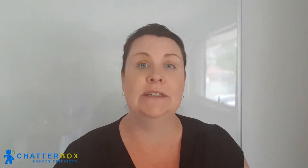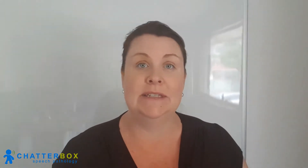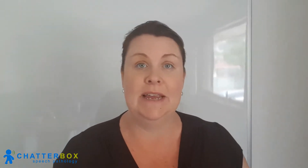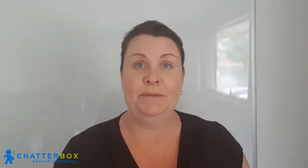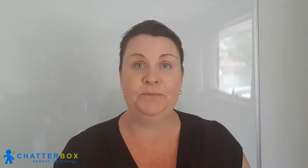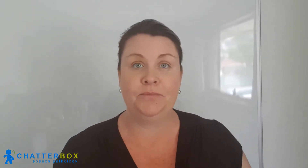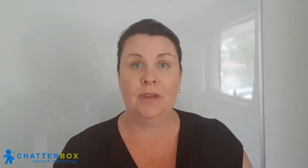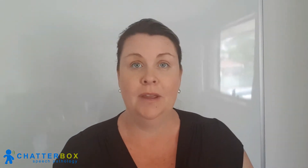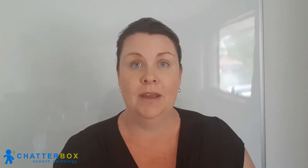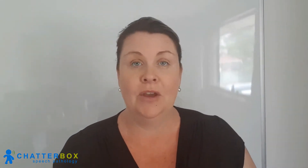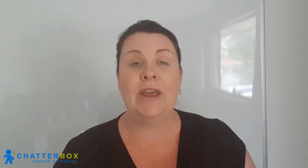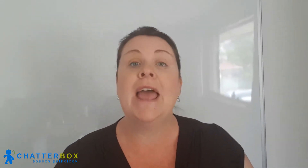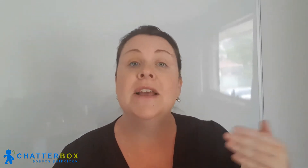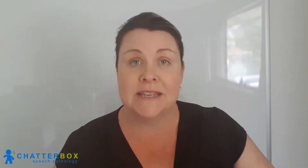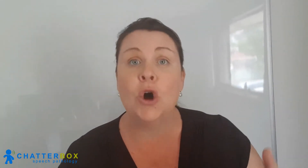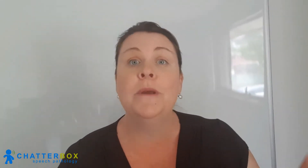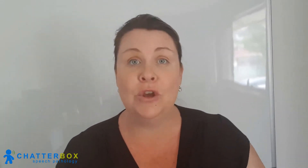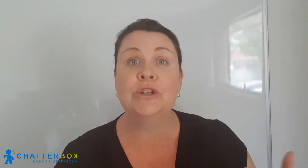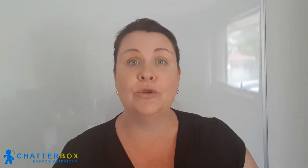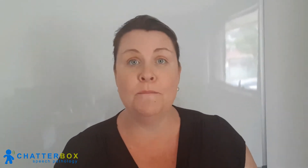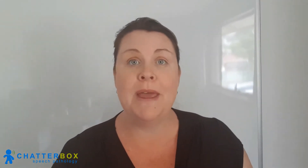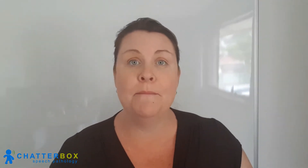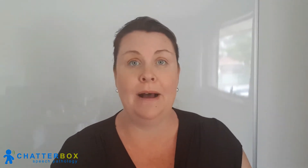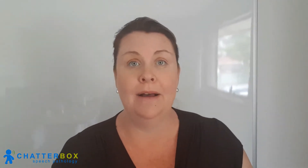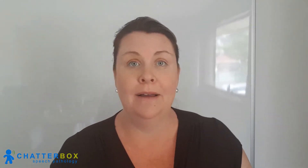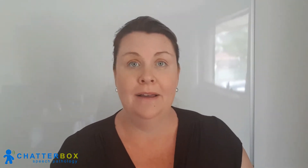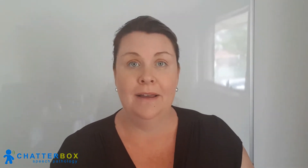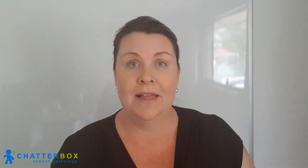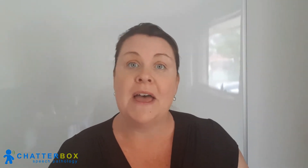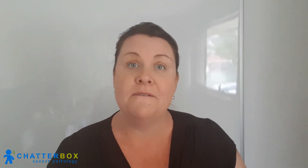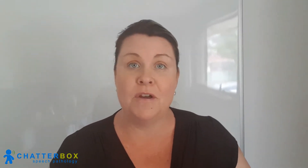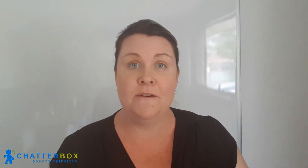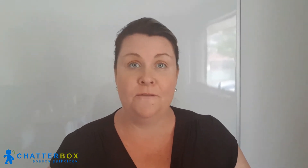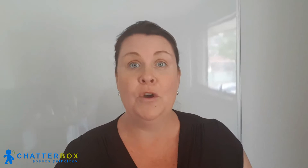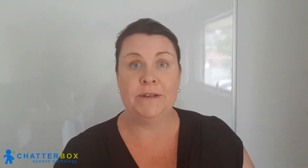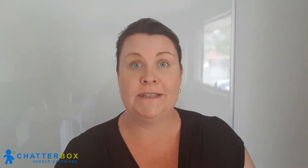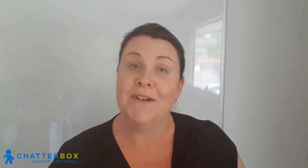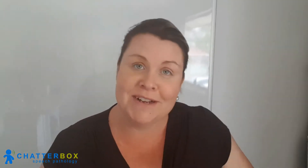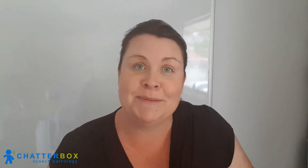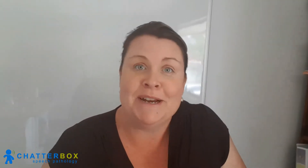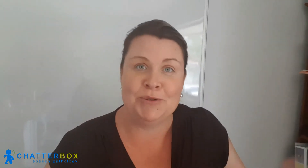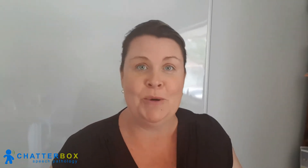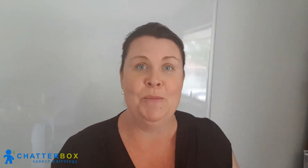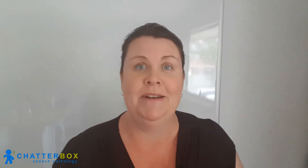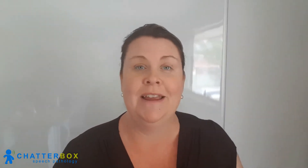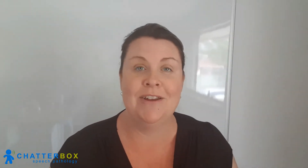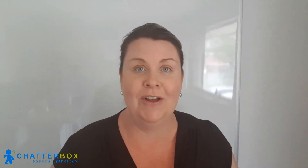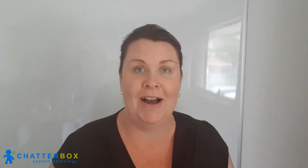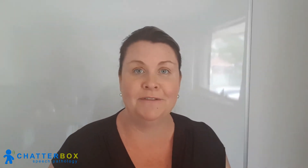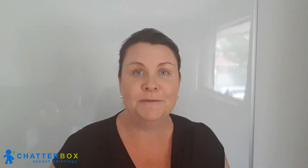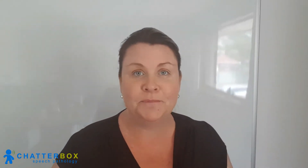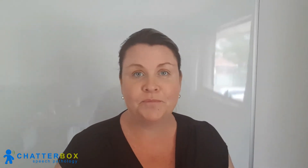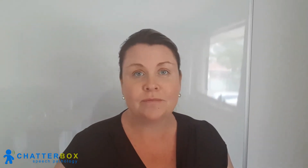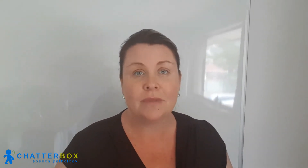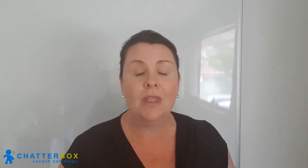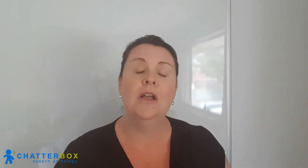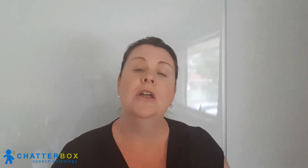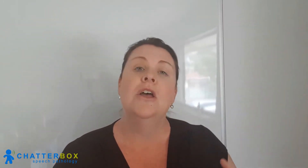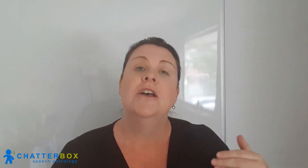see. Okay, and that's helping you to remember that very first, very special moment in your life. So